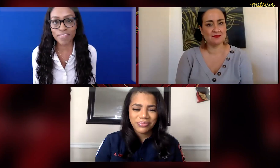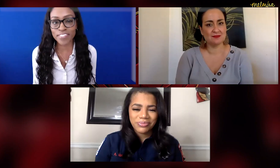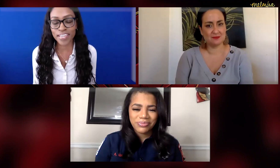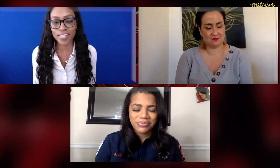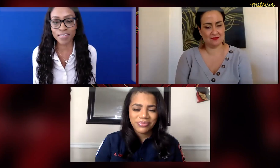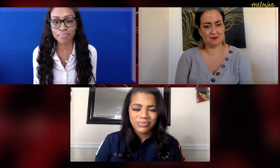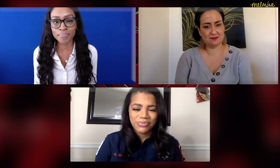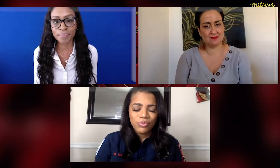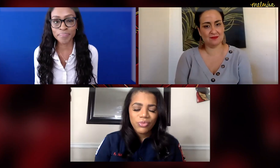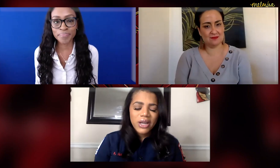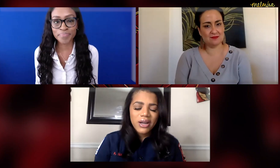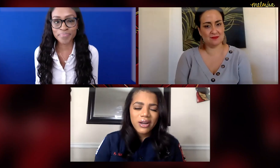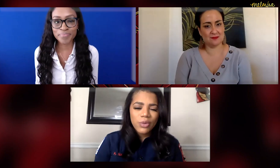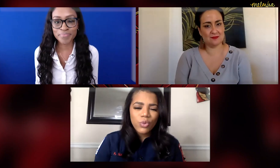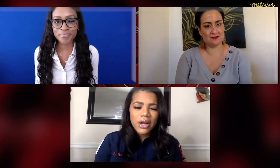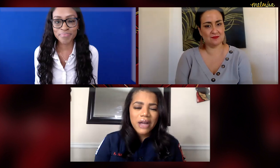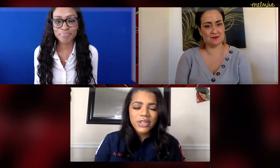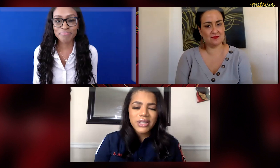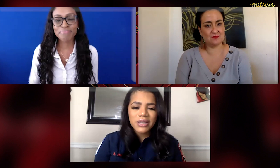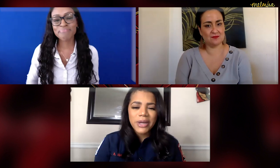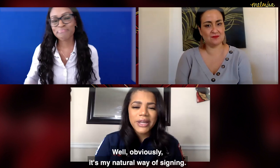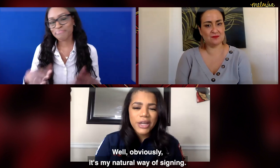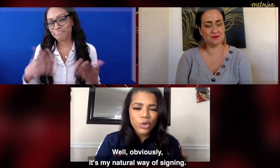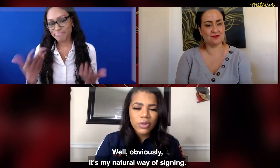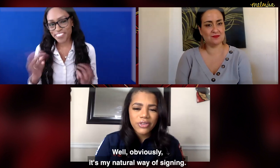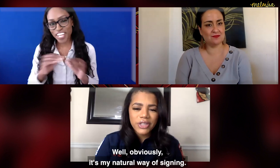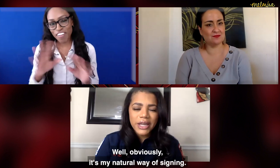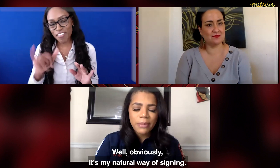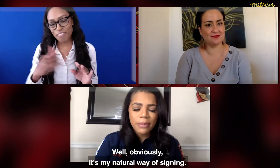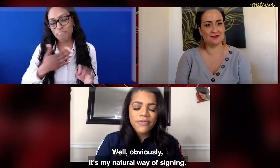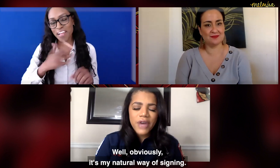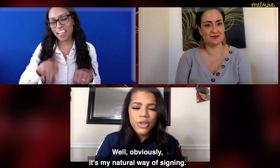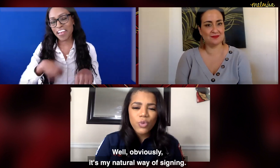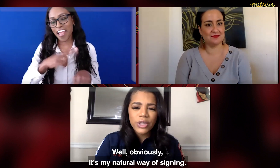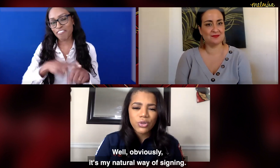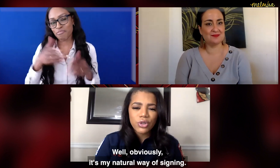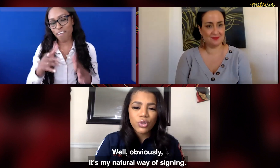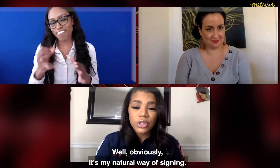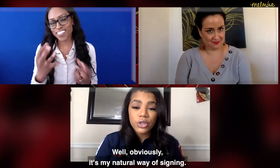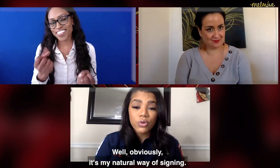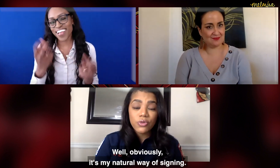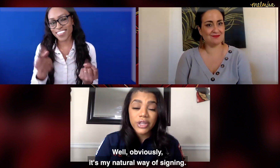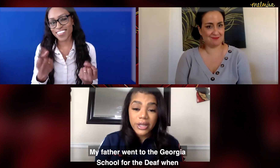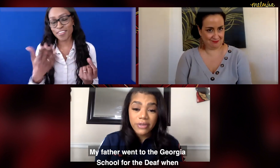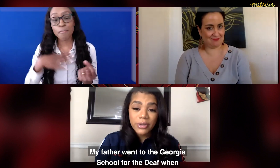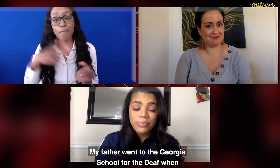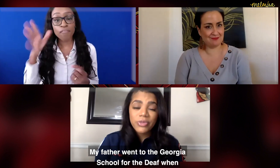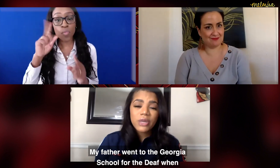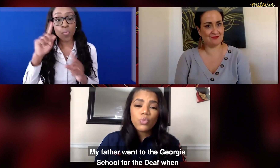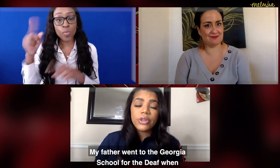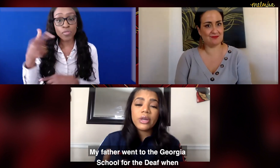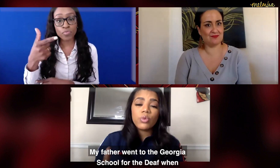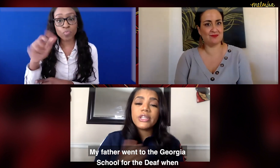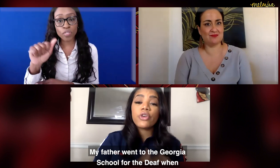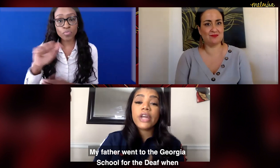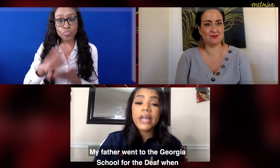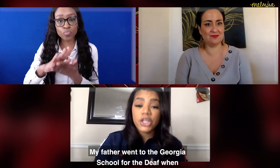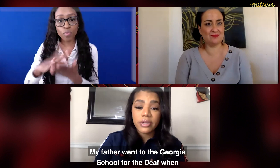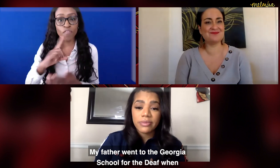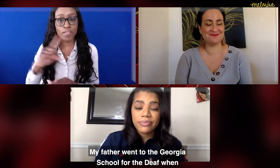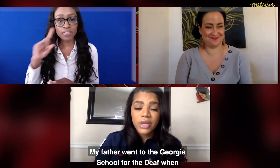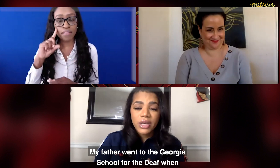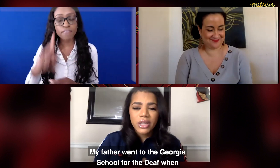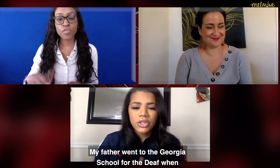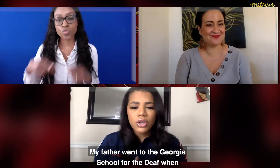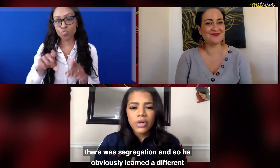way of signing? Well, obviously, it's my natural way of signing. My father went to the Georgia School for the Deaf when there was